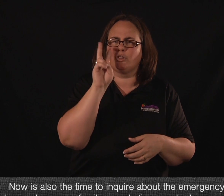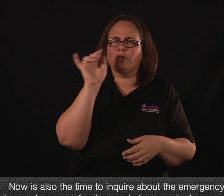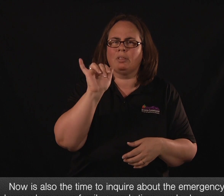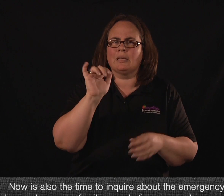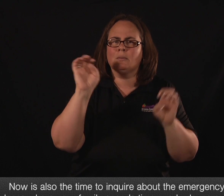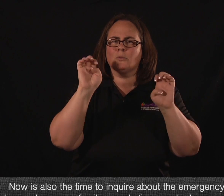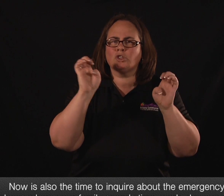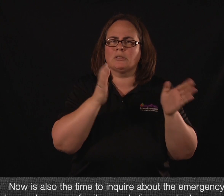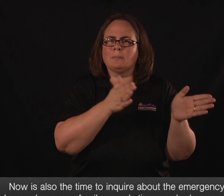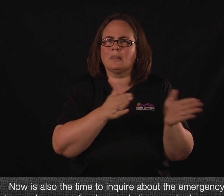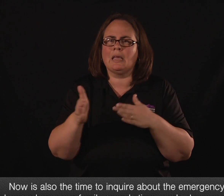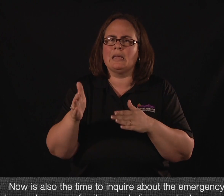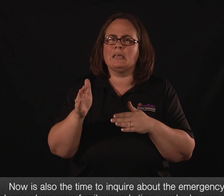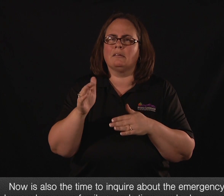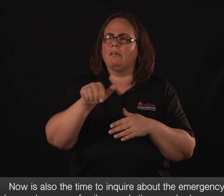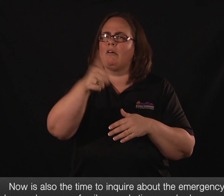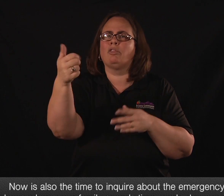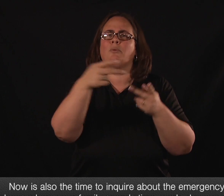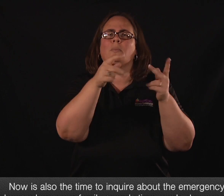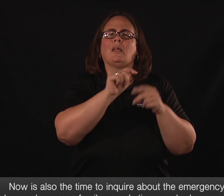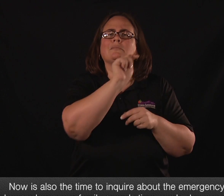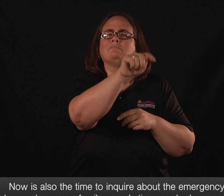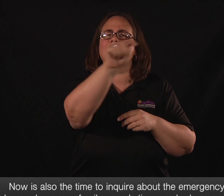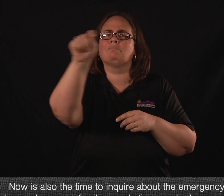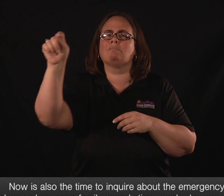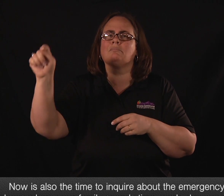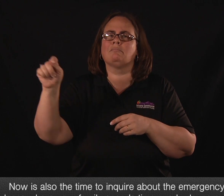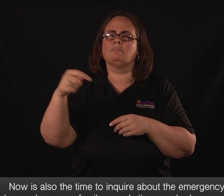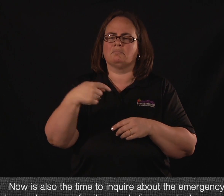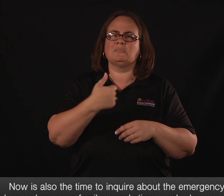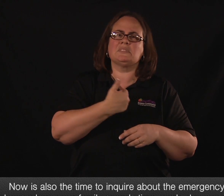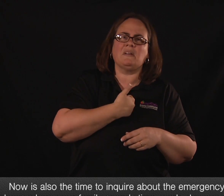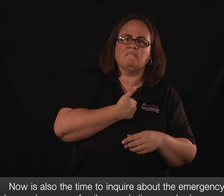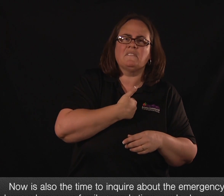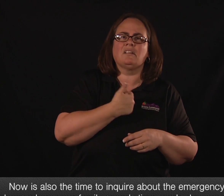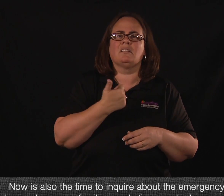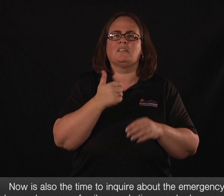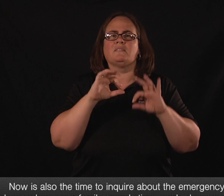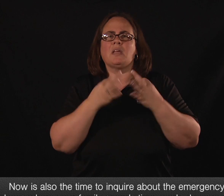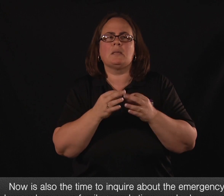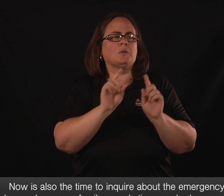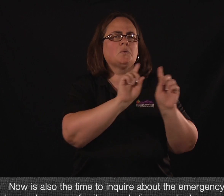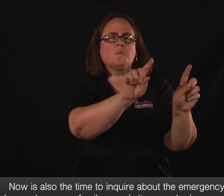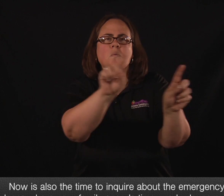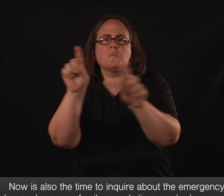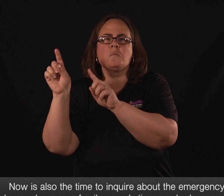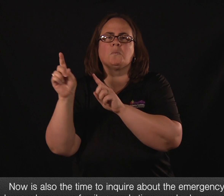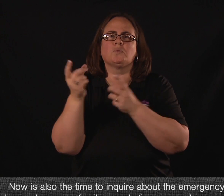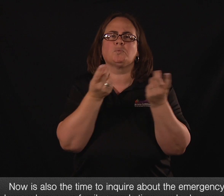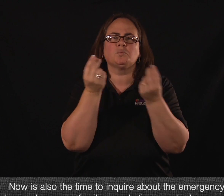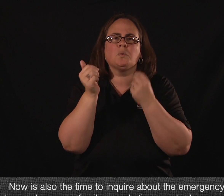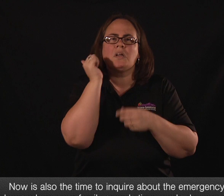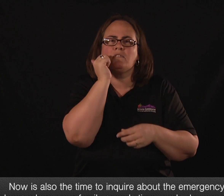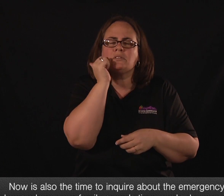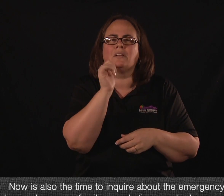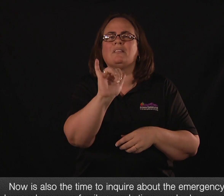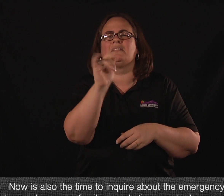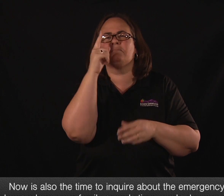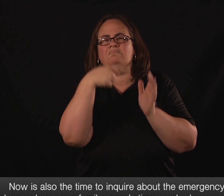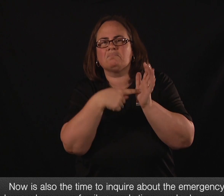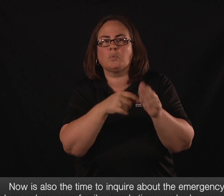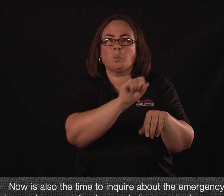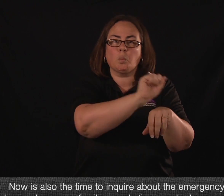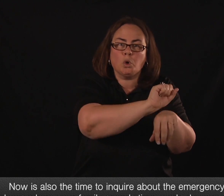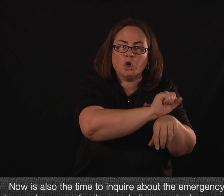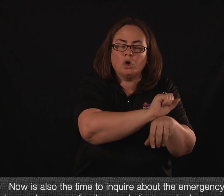Now is also the time to inquire about the emergency plans at places where your family spends time work, daycare, and school.